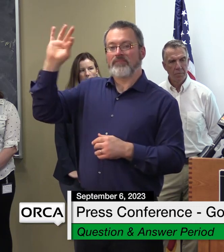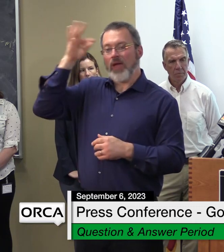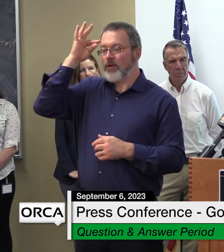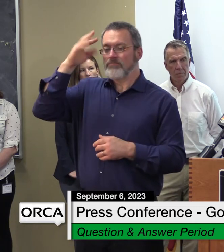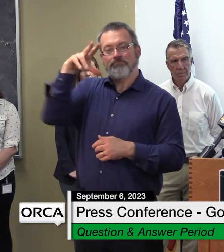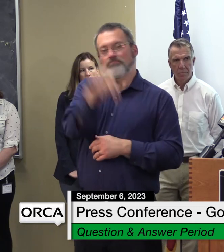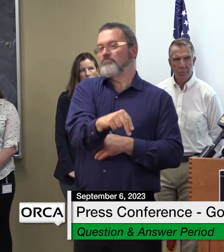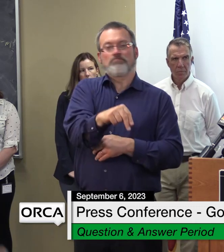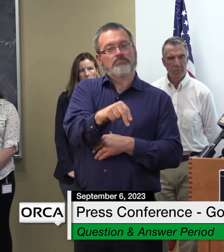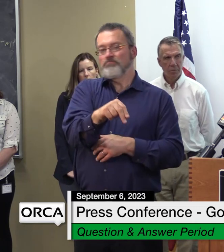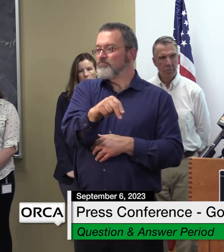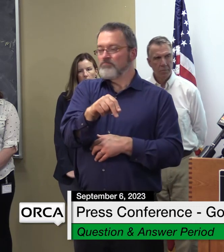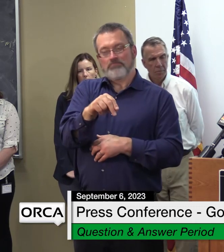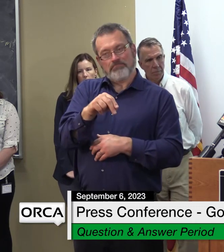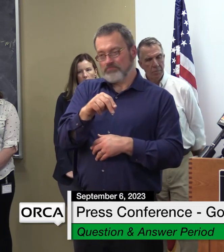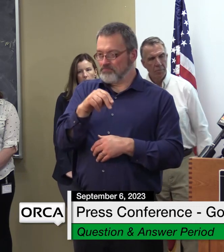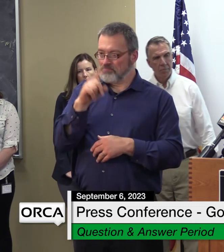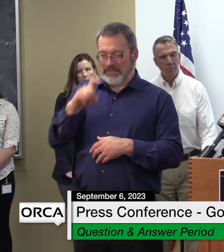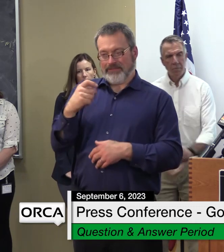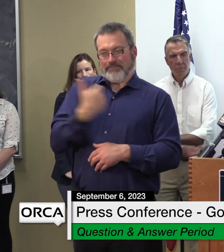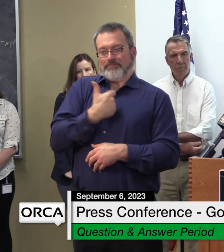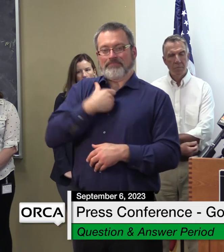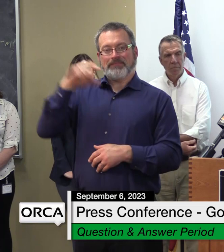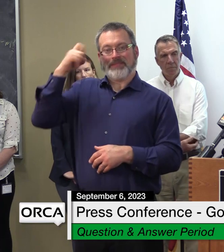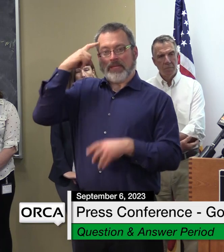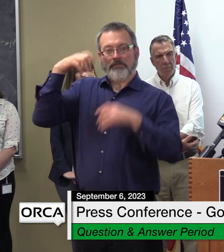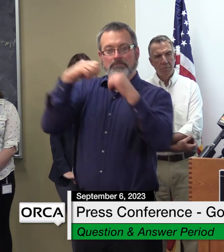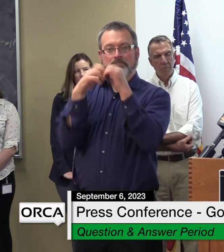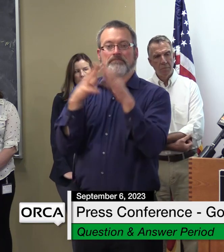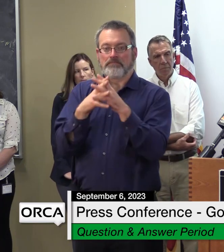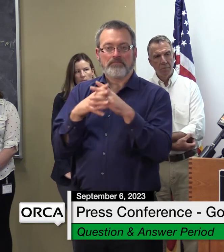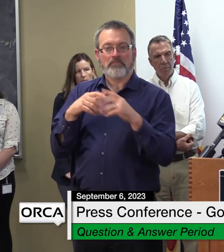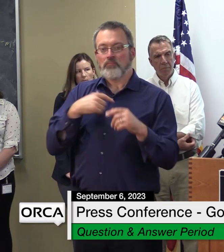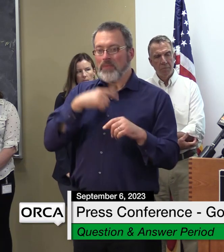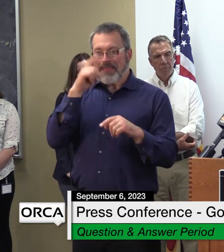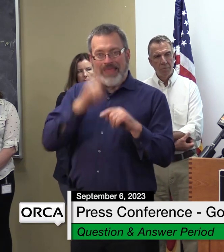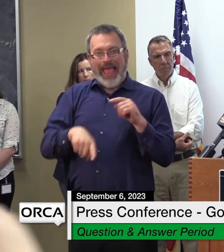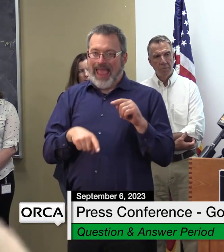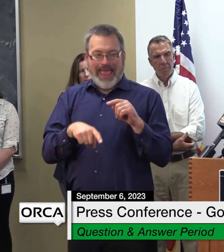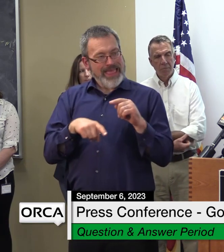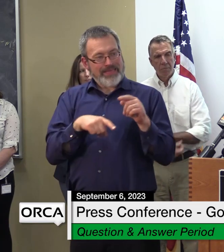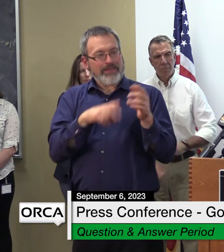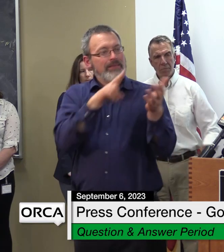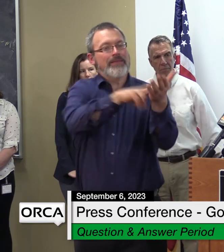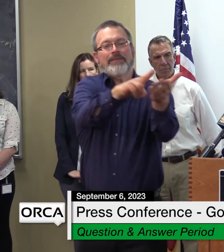program would not pay for us to build a system using a third-party vendor.